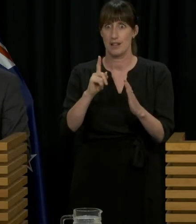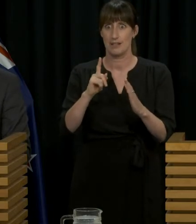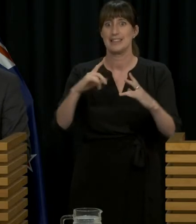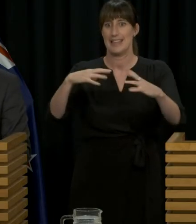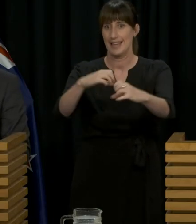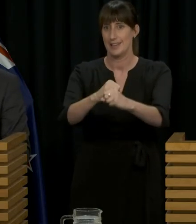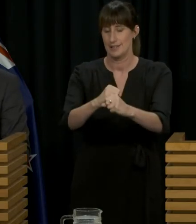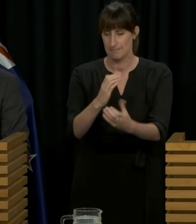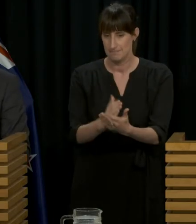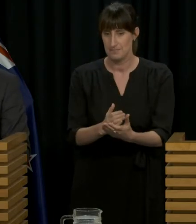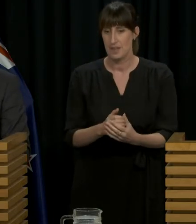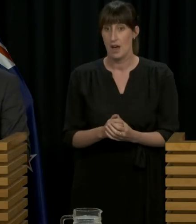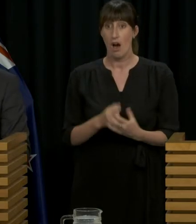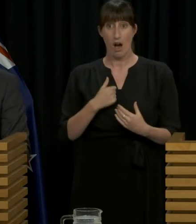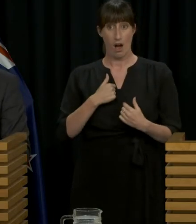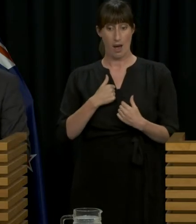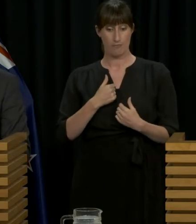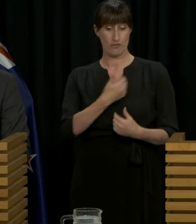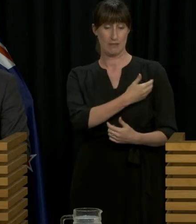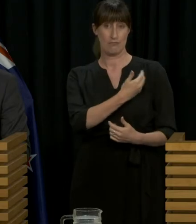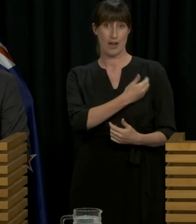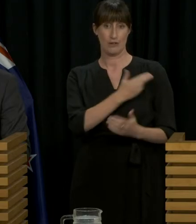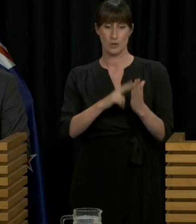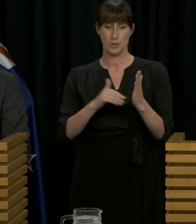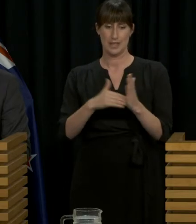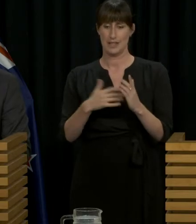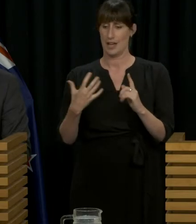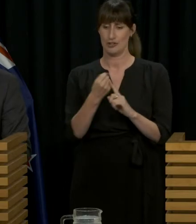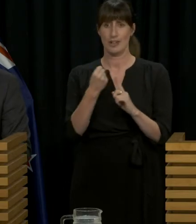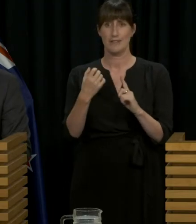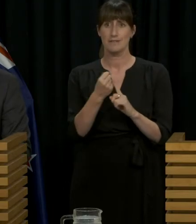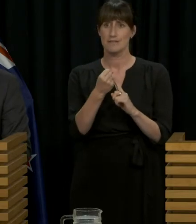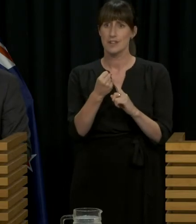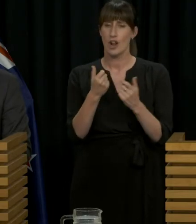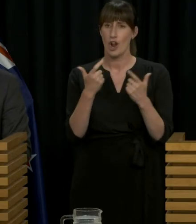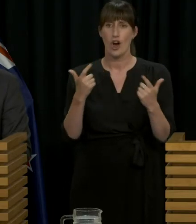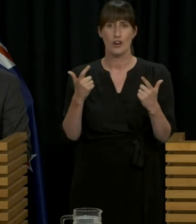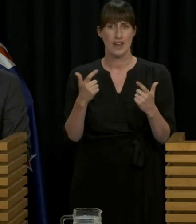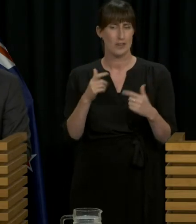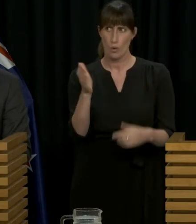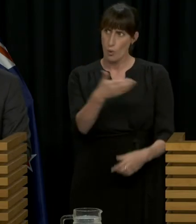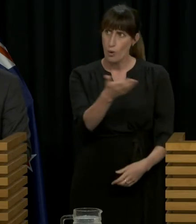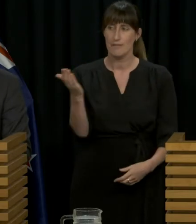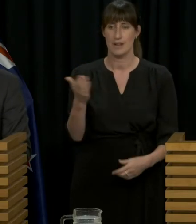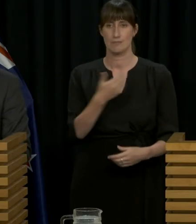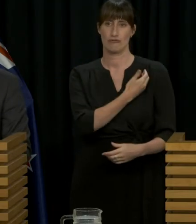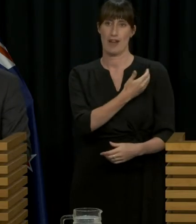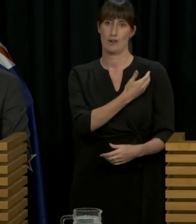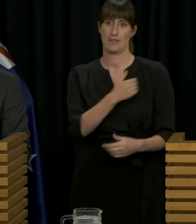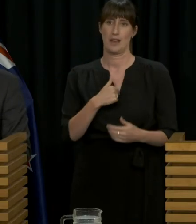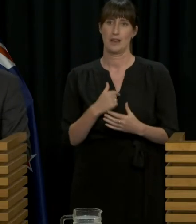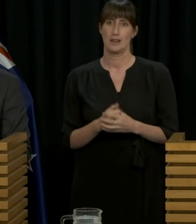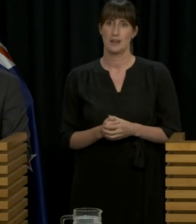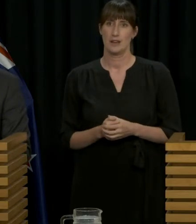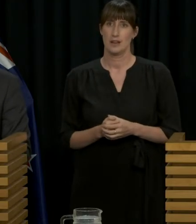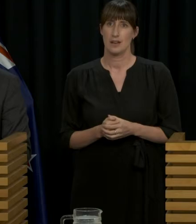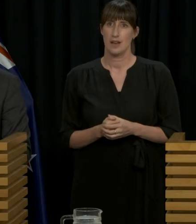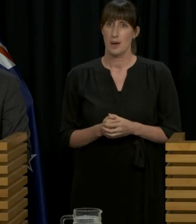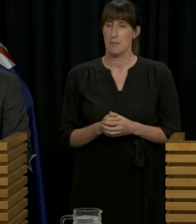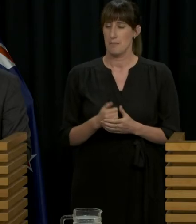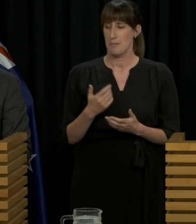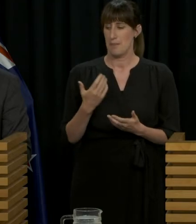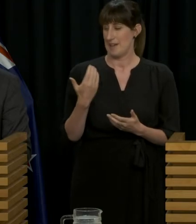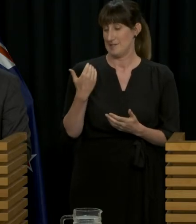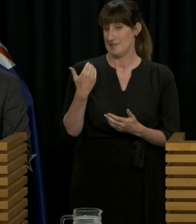what New Zealand as a country has achieved up until this point, and I think we can all be proud of that. But as recent events have shown, there's never any room